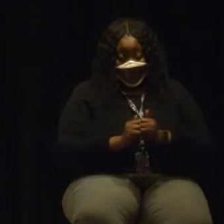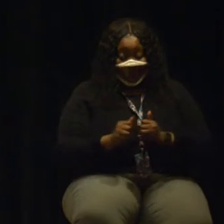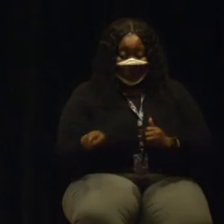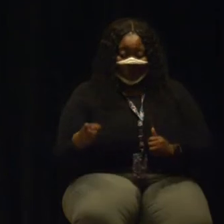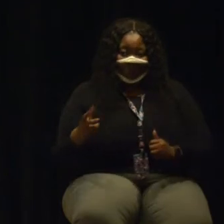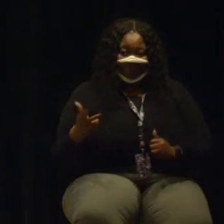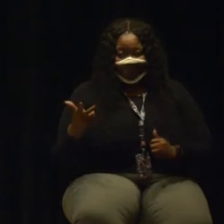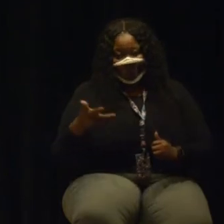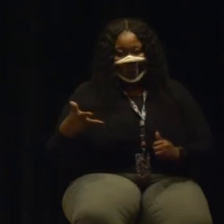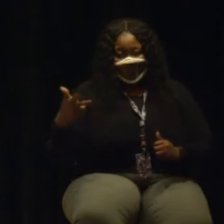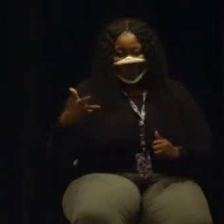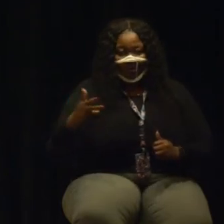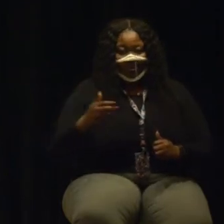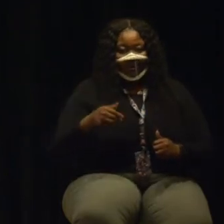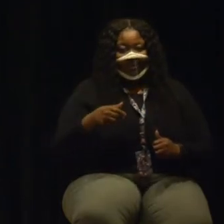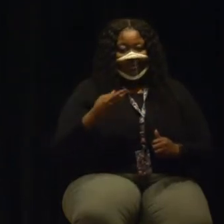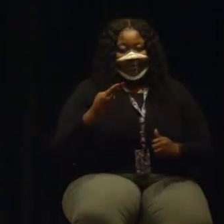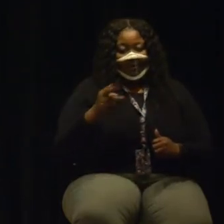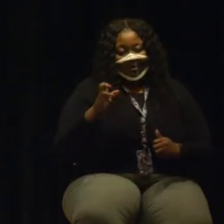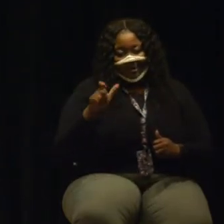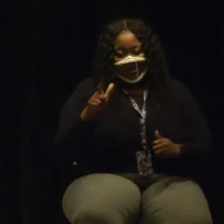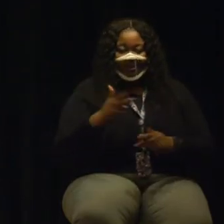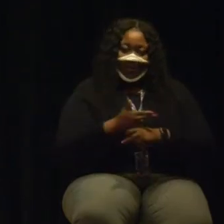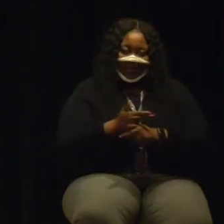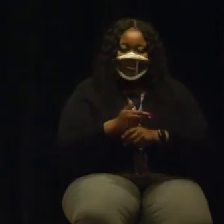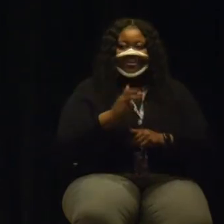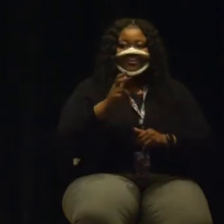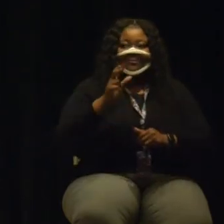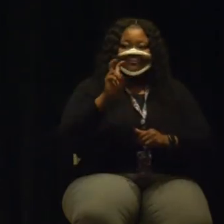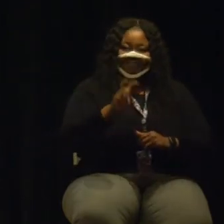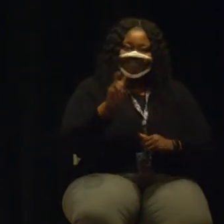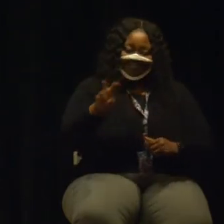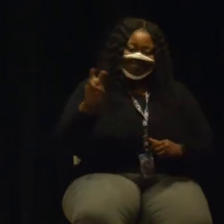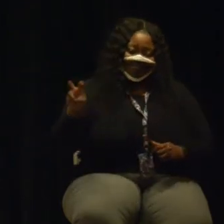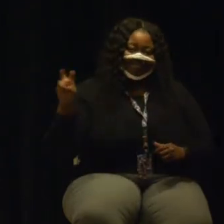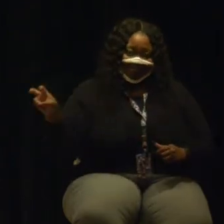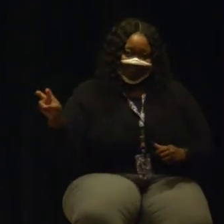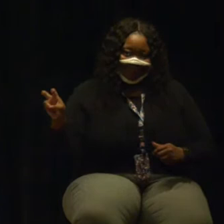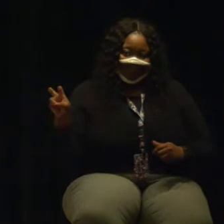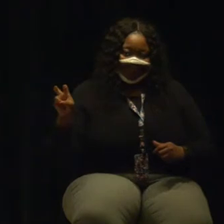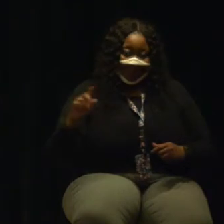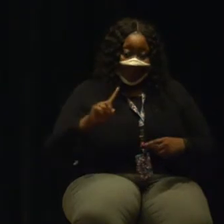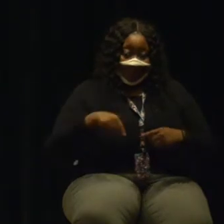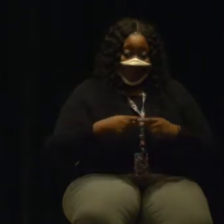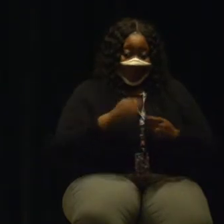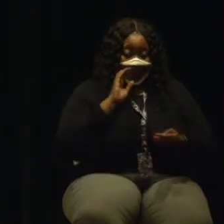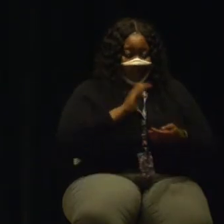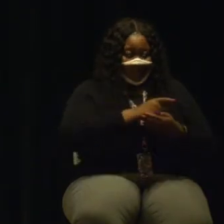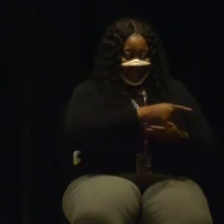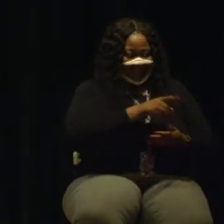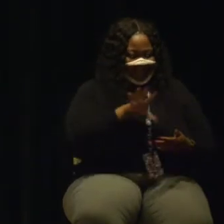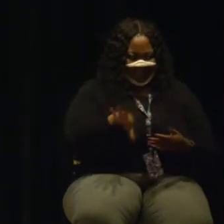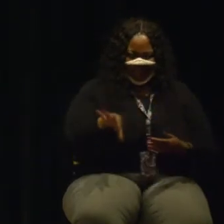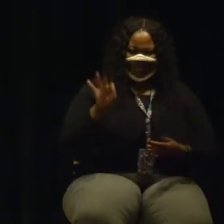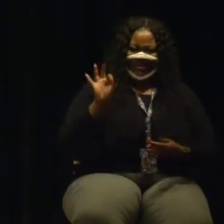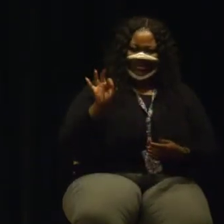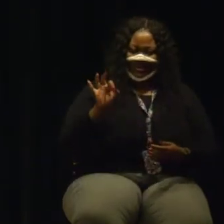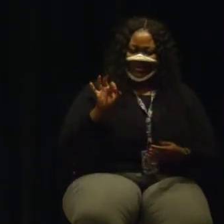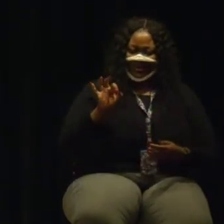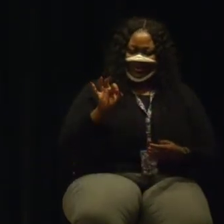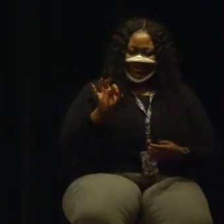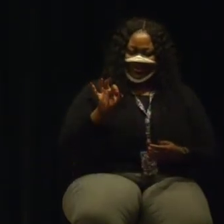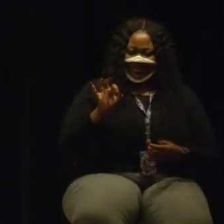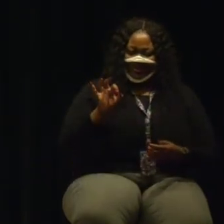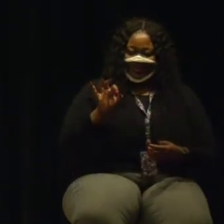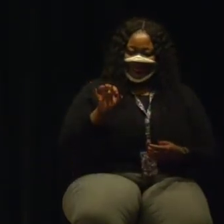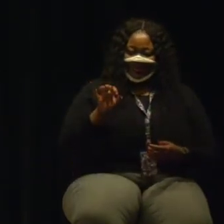kind of be stashed in hotels so he could go visit them, right? And when his wife would find out, and he'd make them leave because according to him, he didn't have anything to do